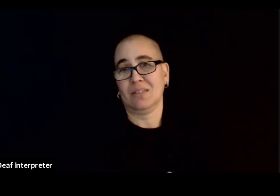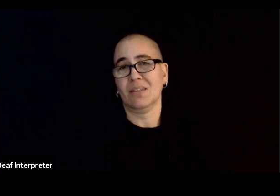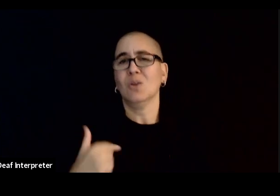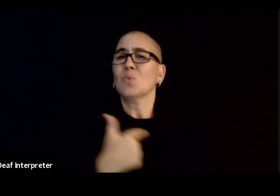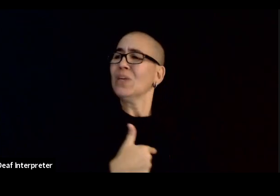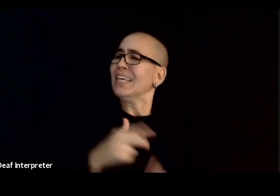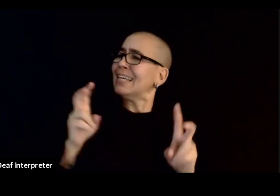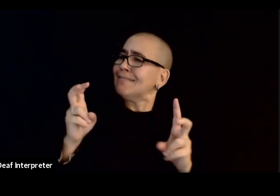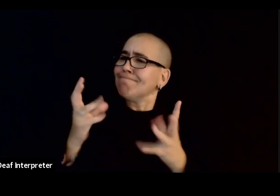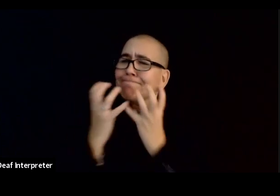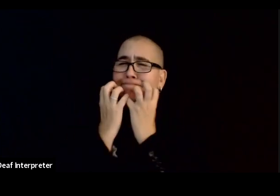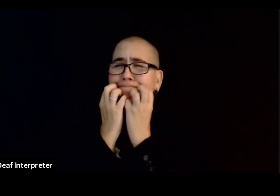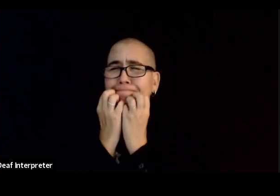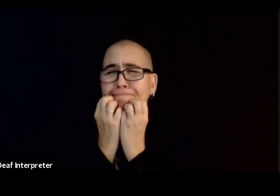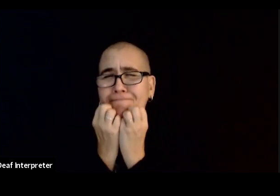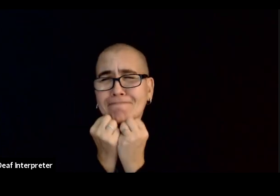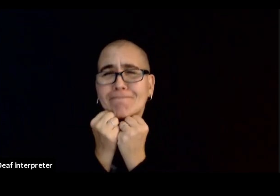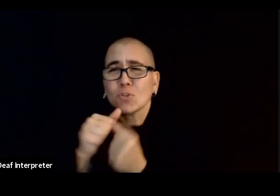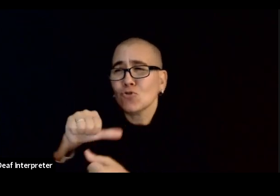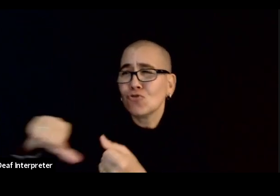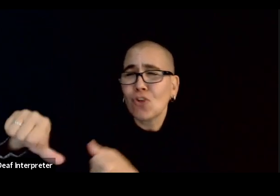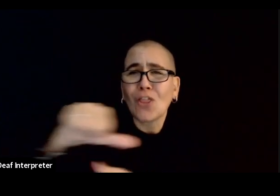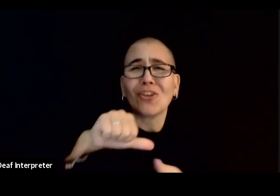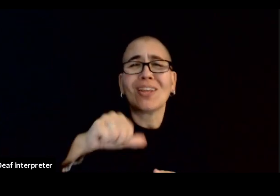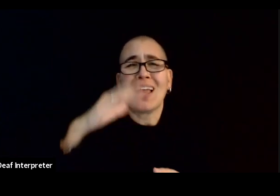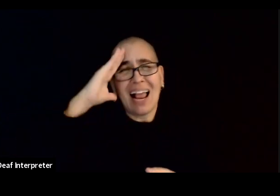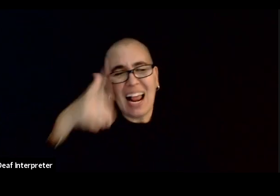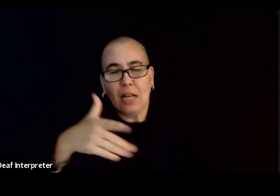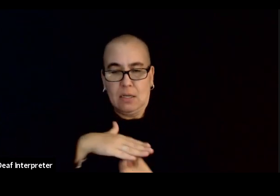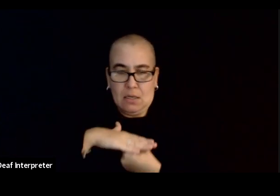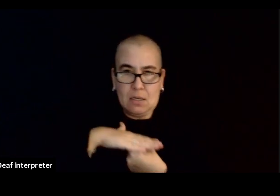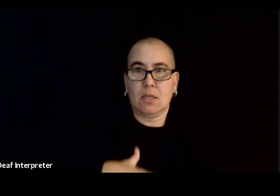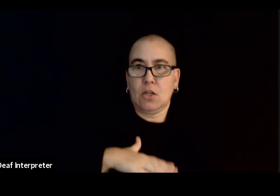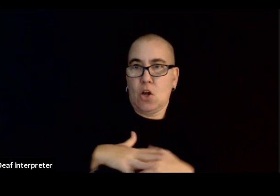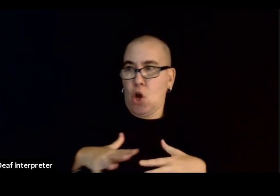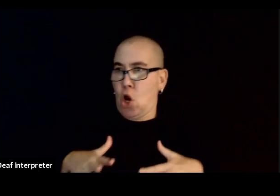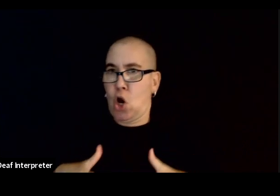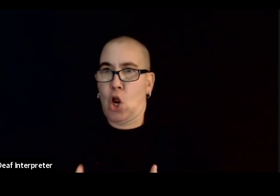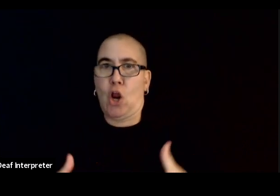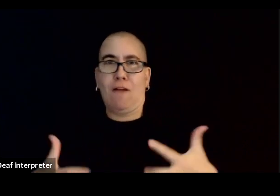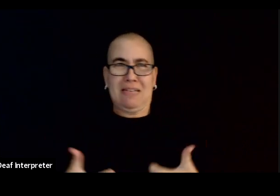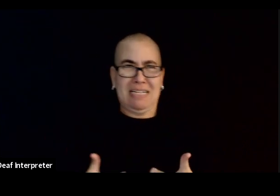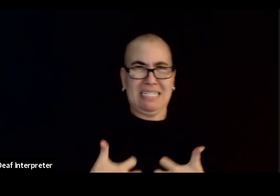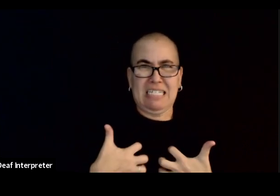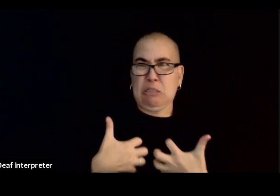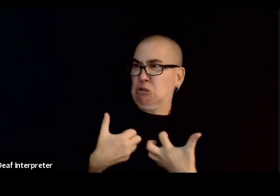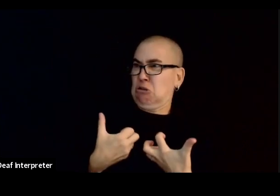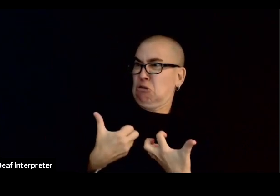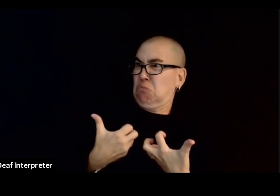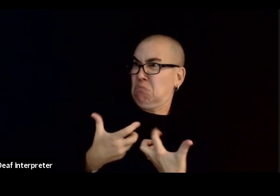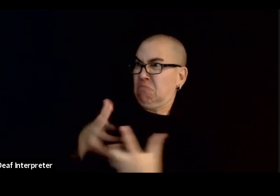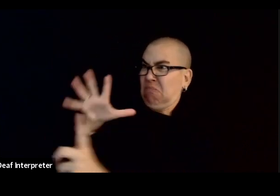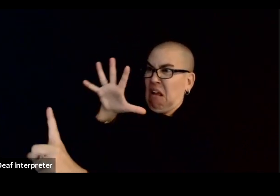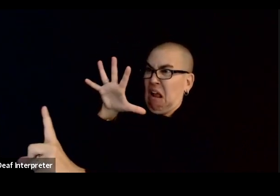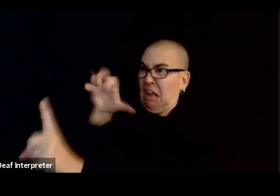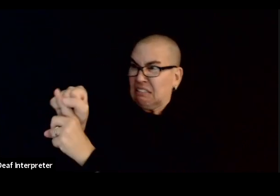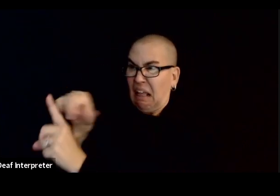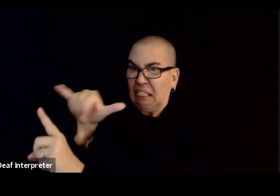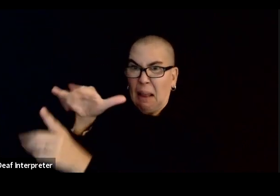and the anxiety get the best of us, but to reach out and care for our